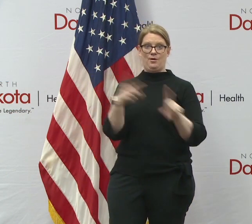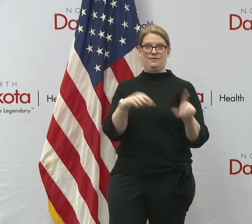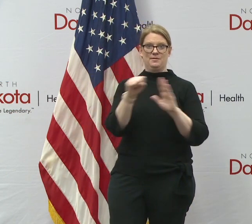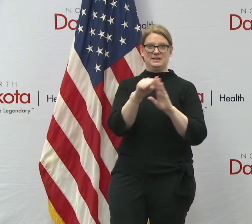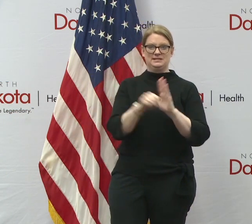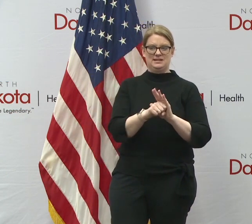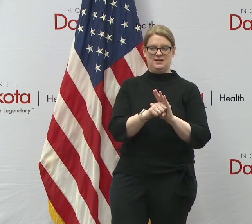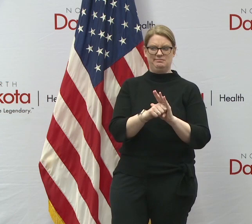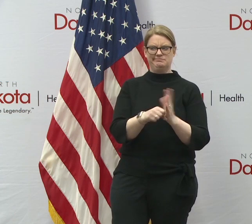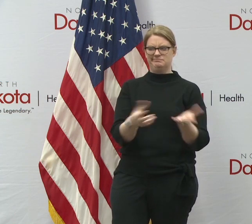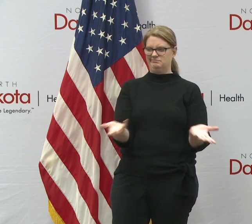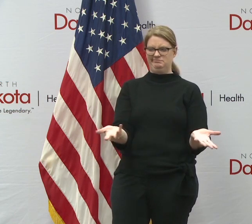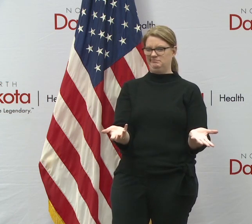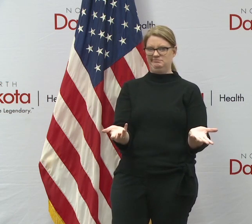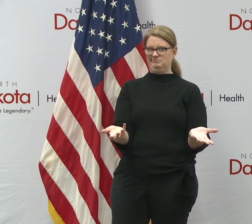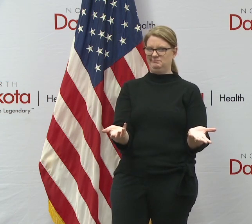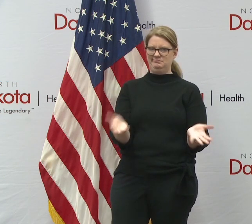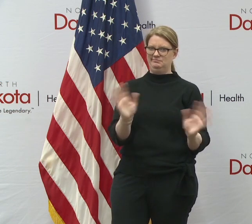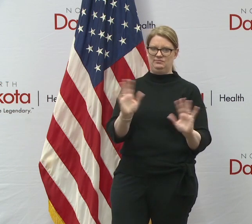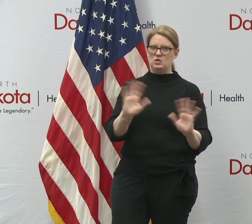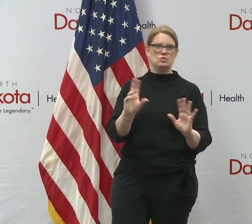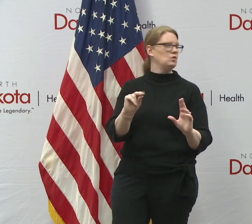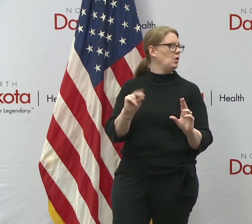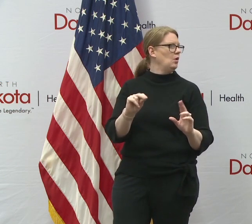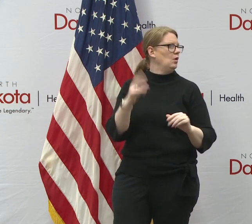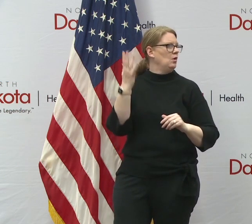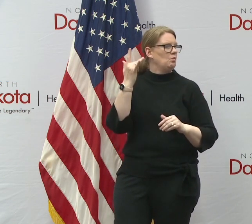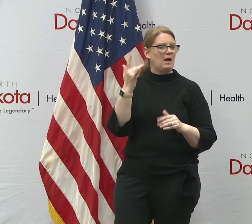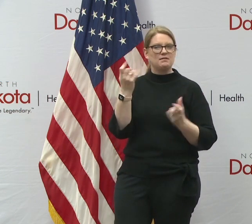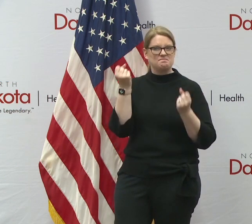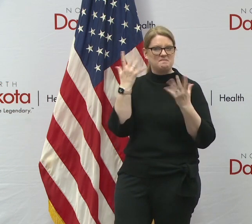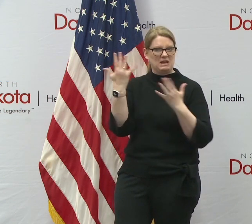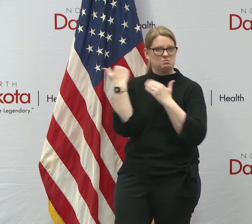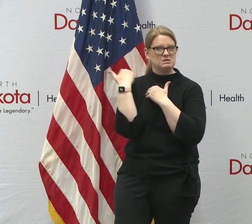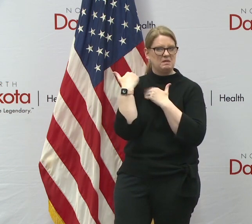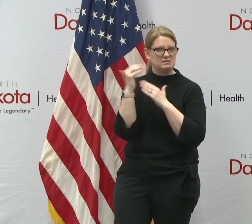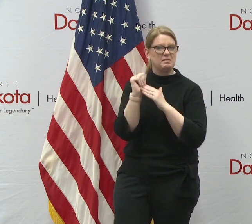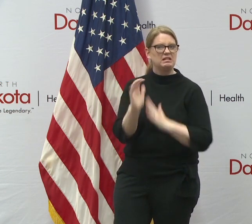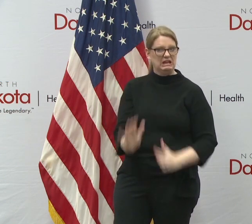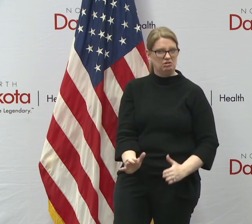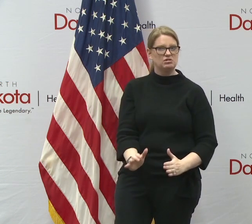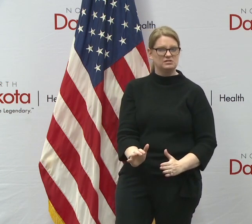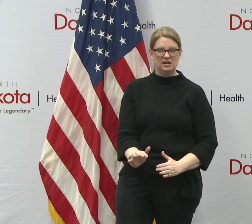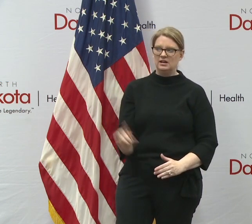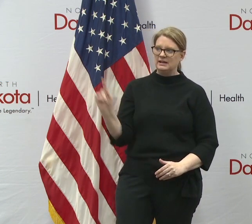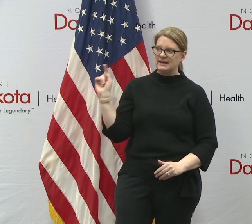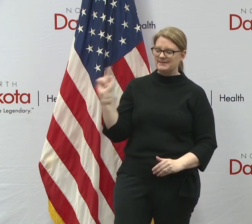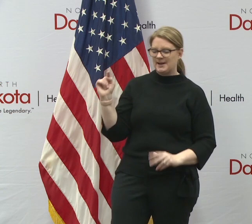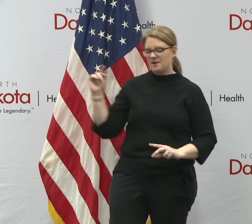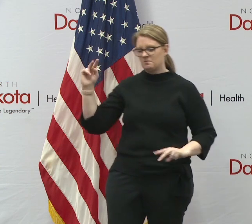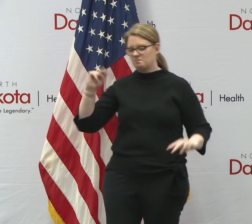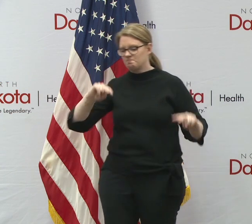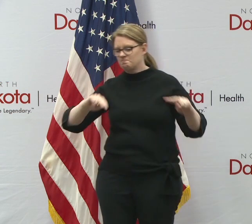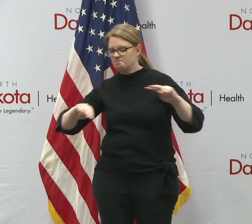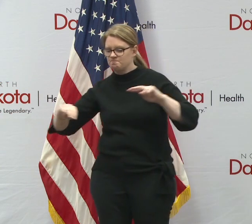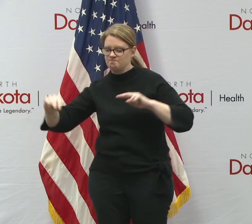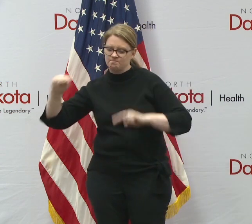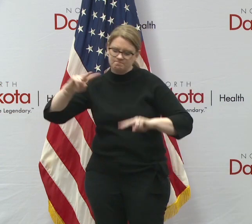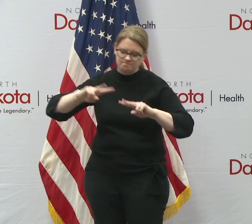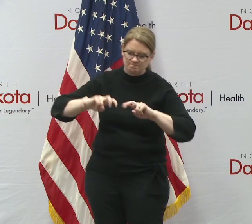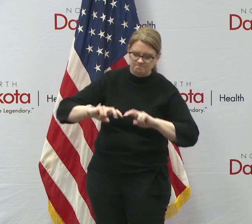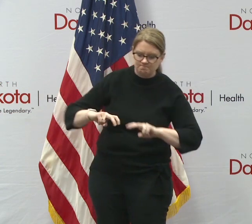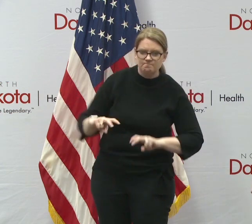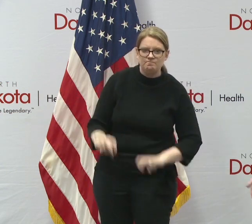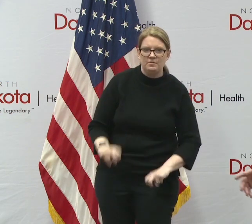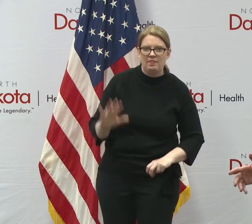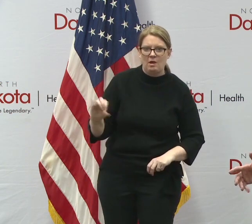no sense when we've got a bunch of responsible leaders that are managing and making those decisions on their own.